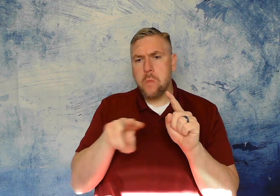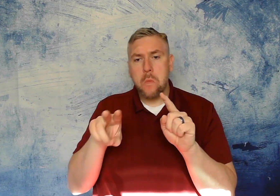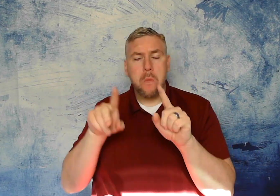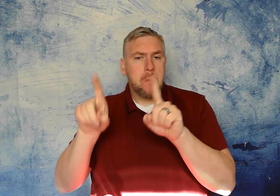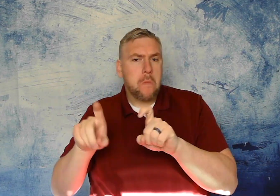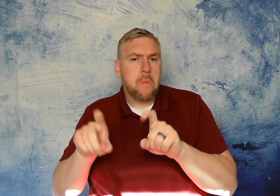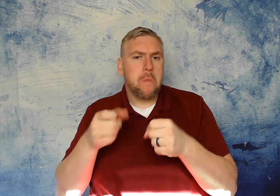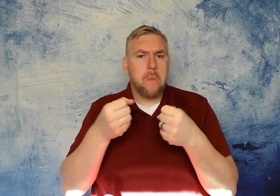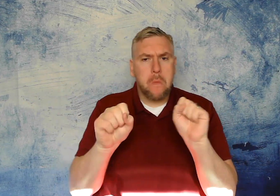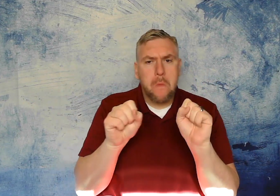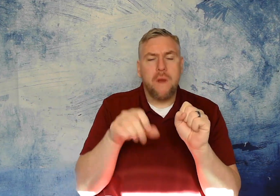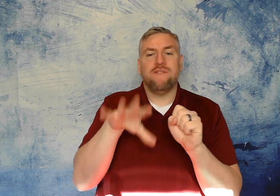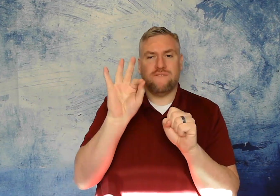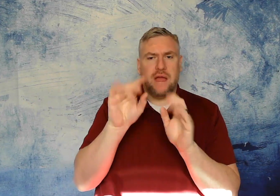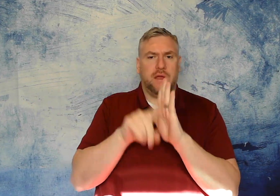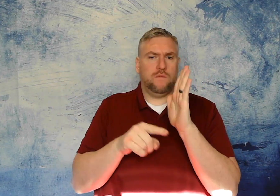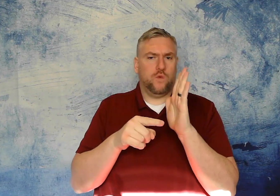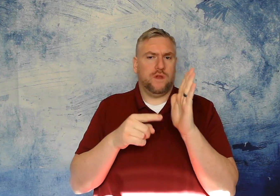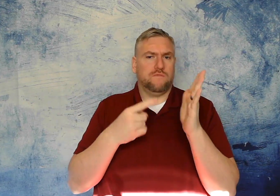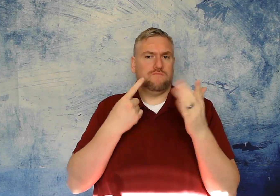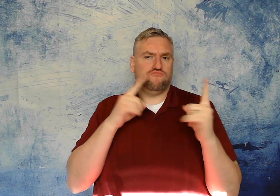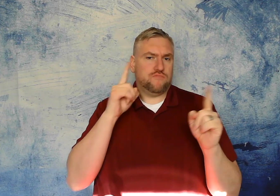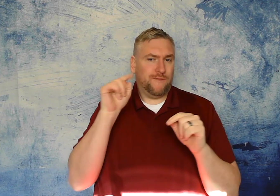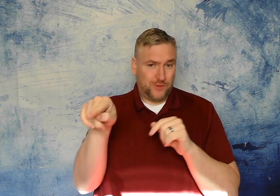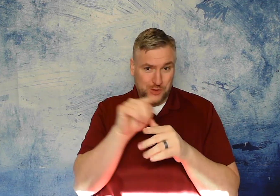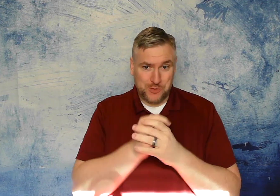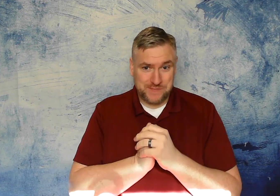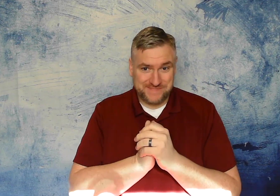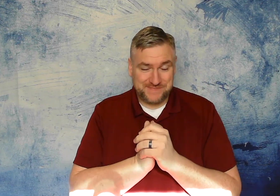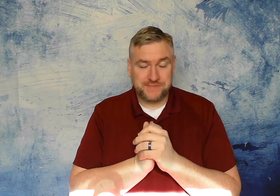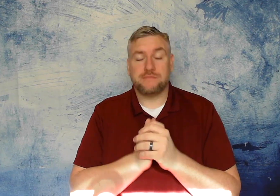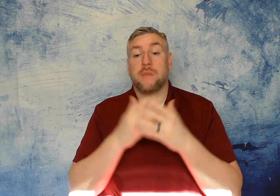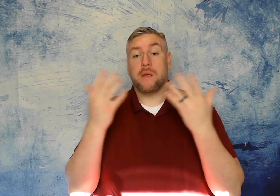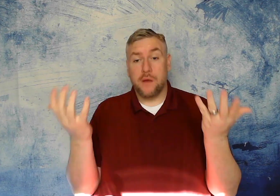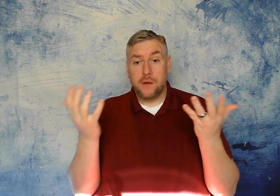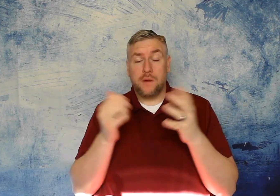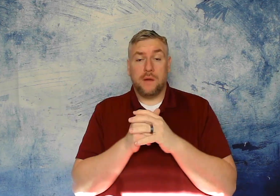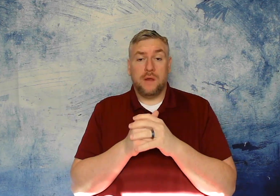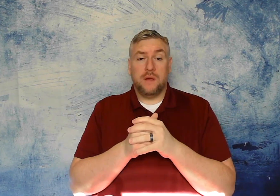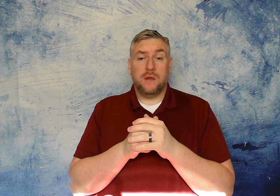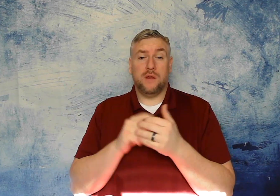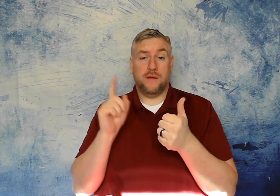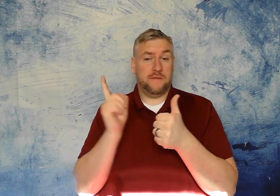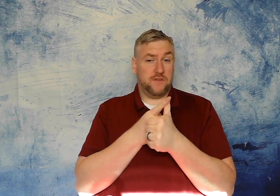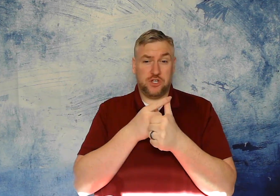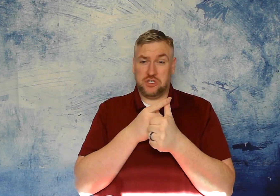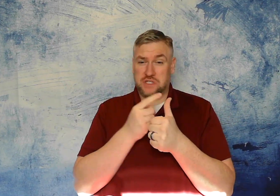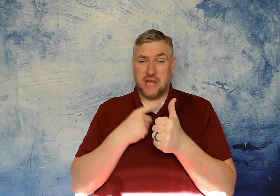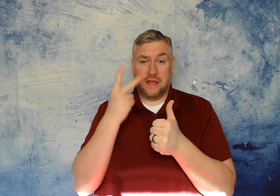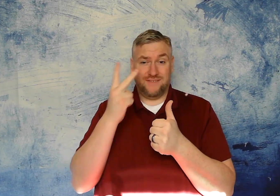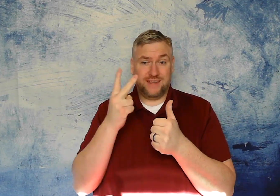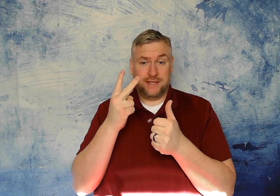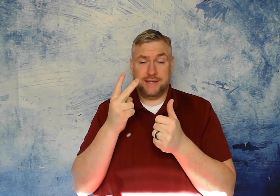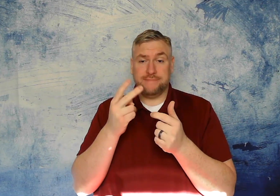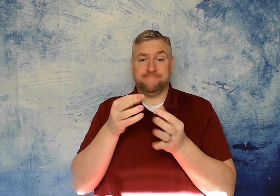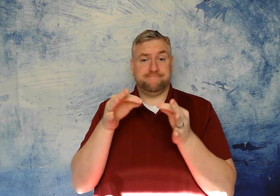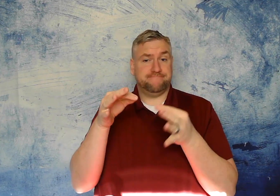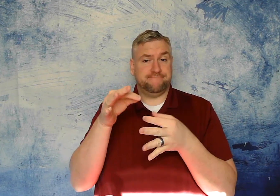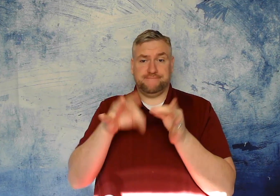the other. So kind of test it out, try it out, and find which one works for you. So first,